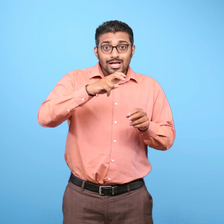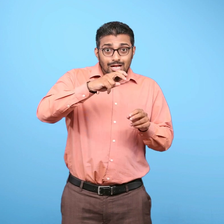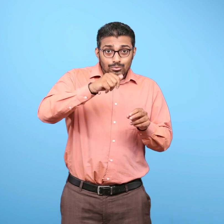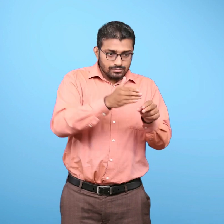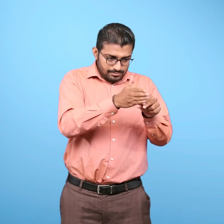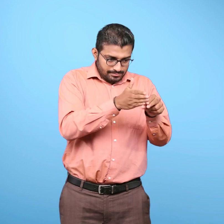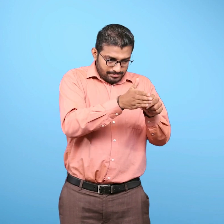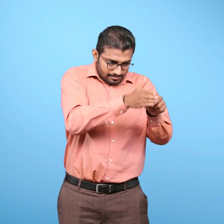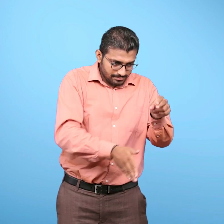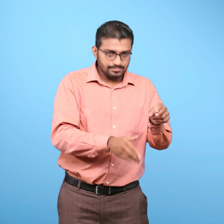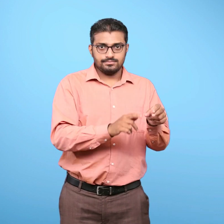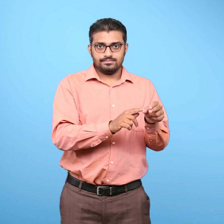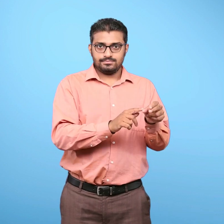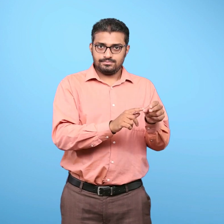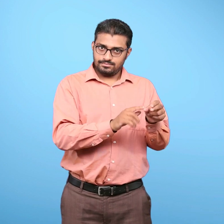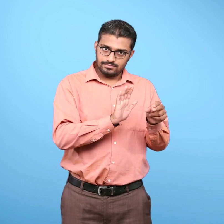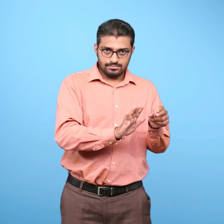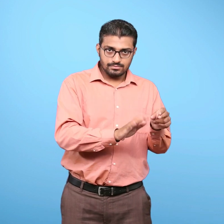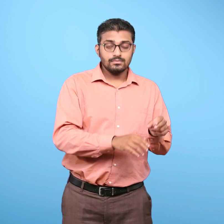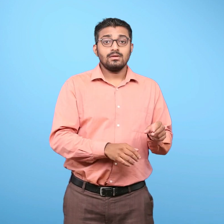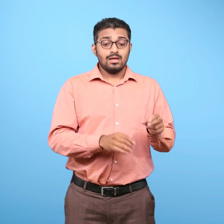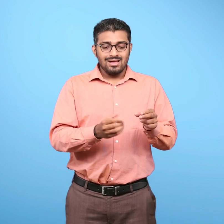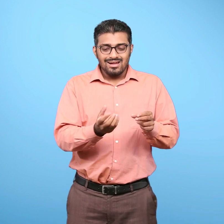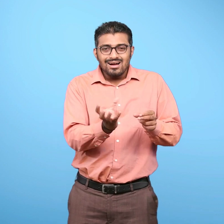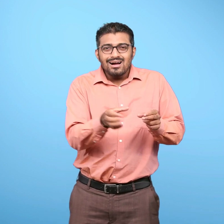Cut the lemon and squeeze out its juice in a cup.